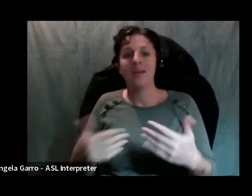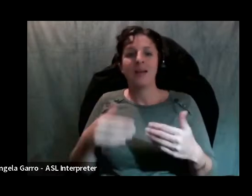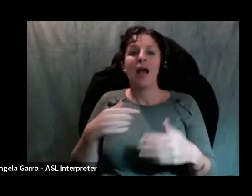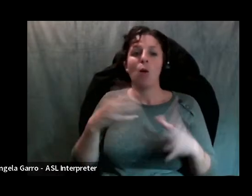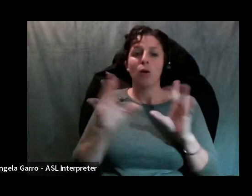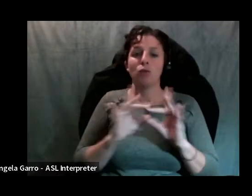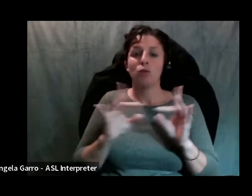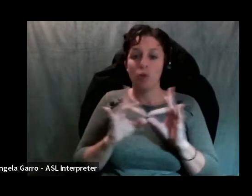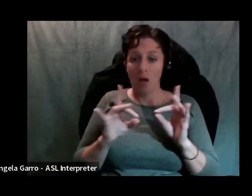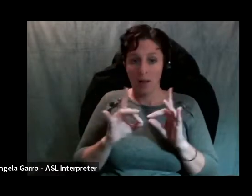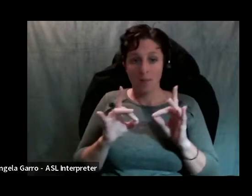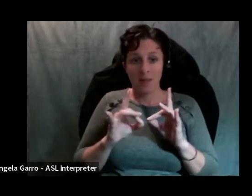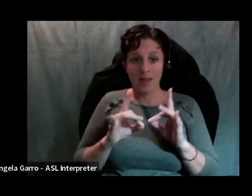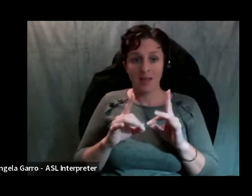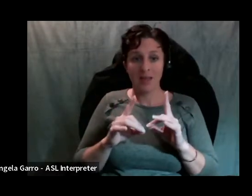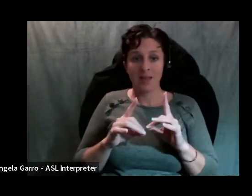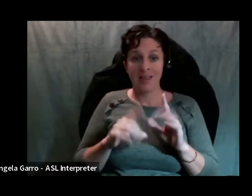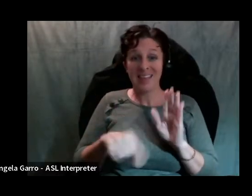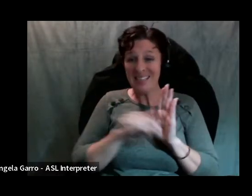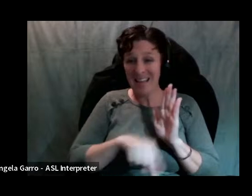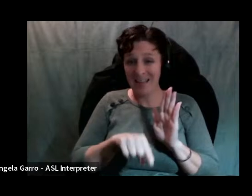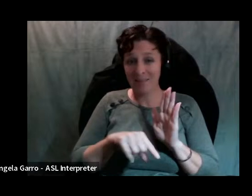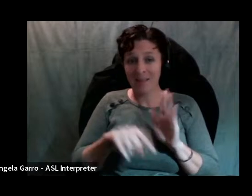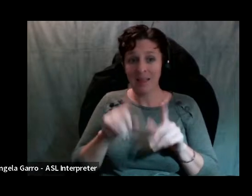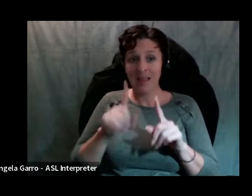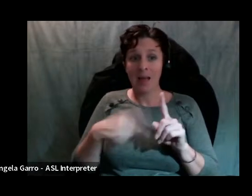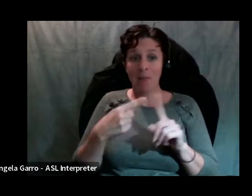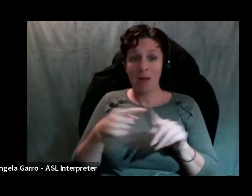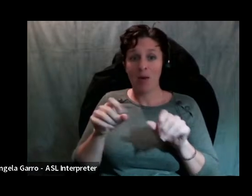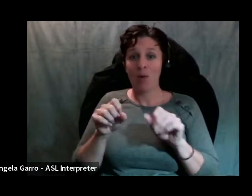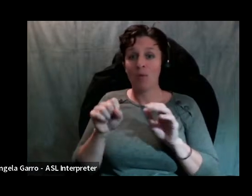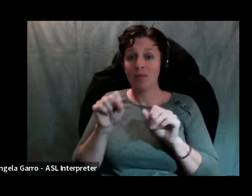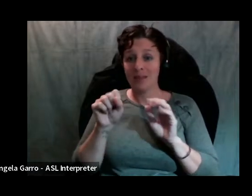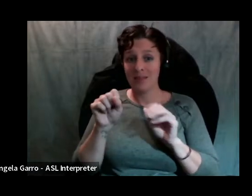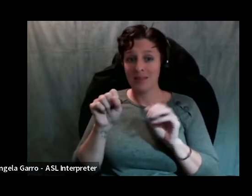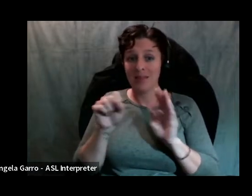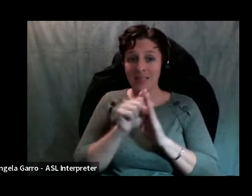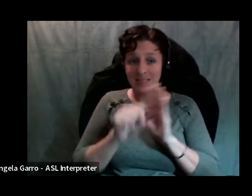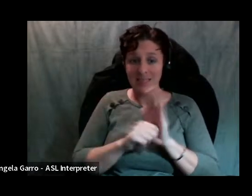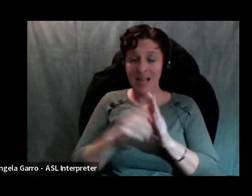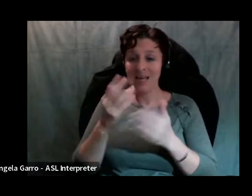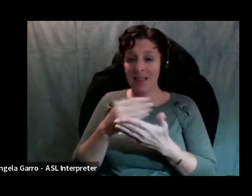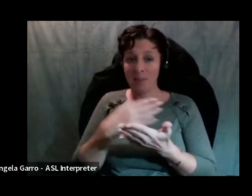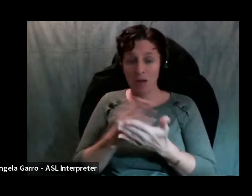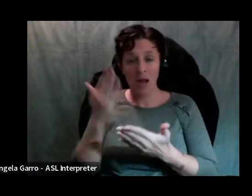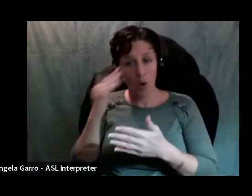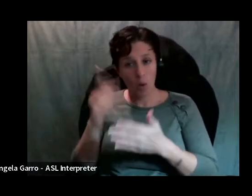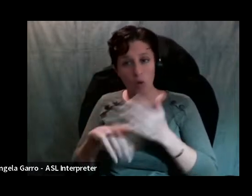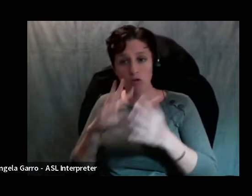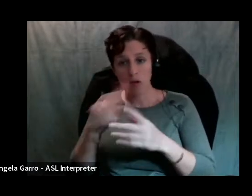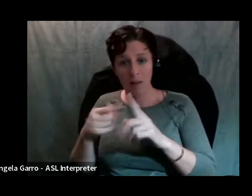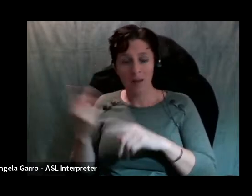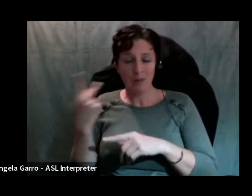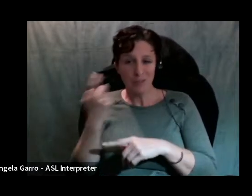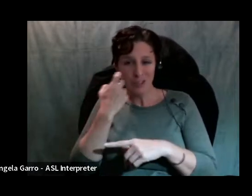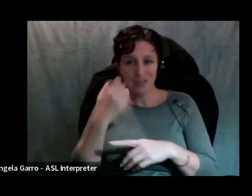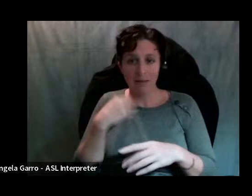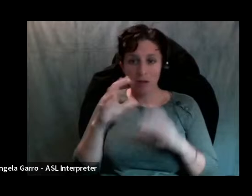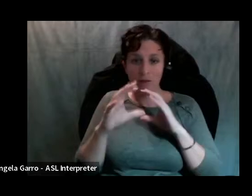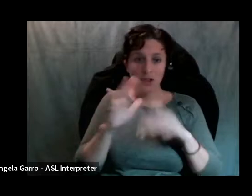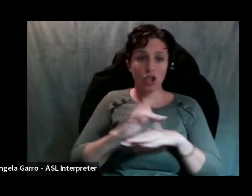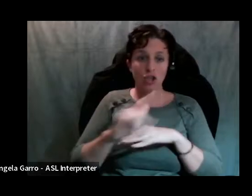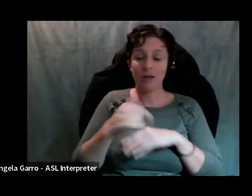comment very negatively about the state and the budget. And I know what you're talking about, and we just had that conversation earlier. And